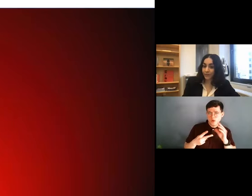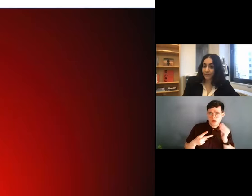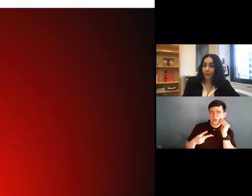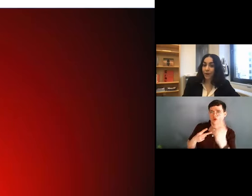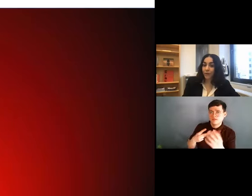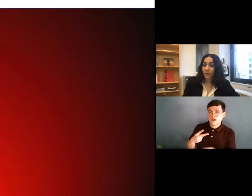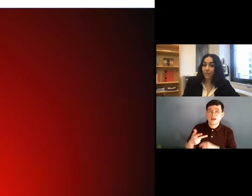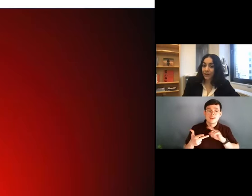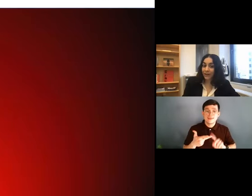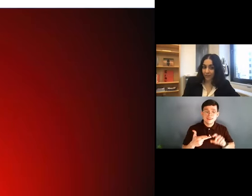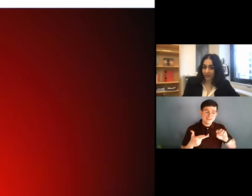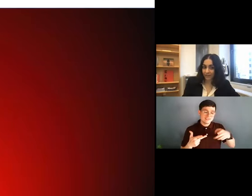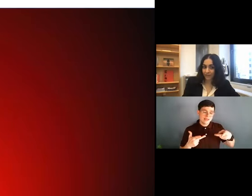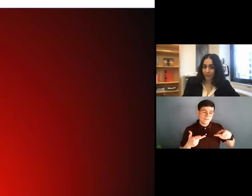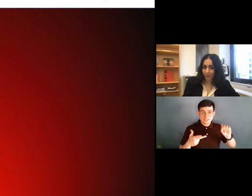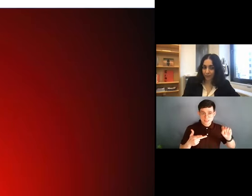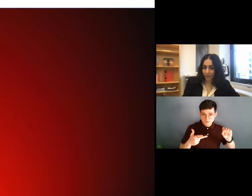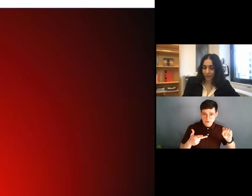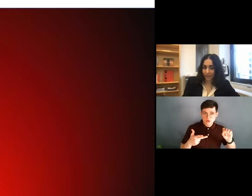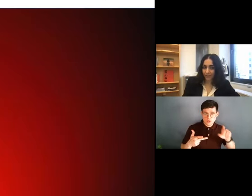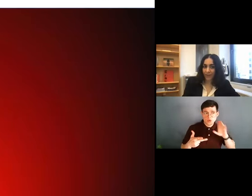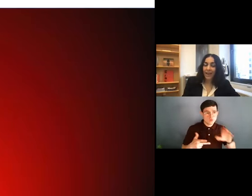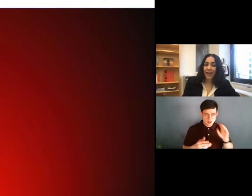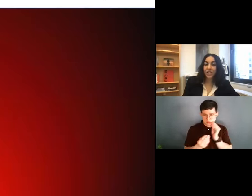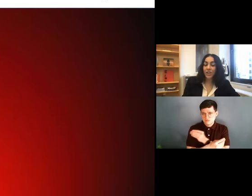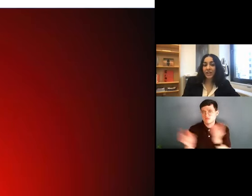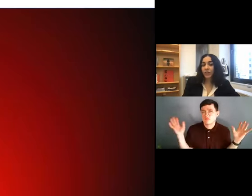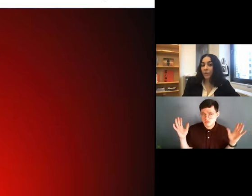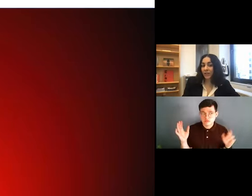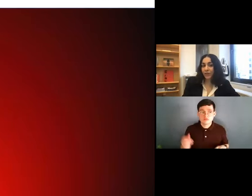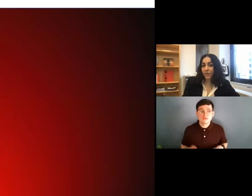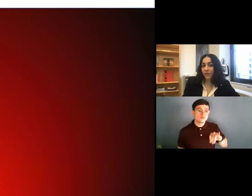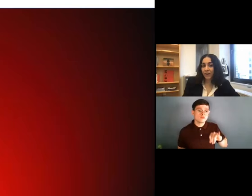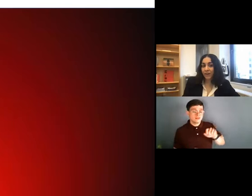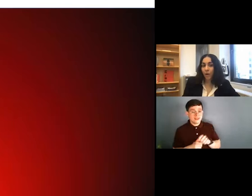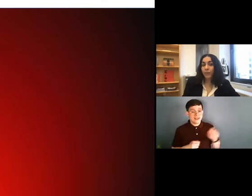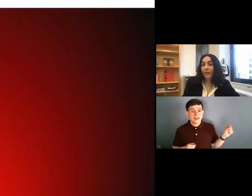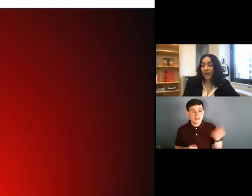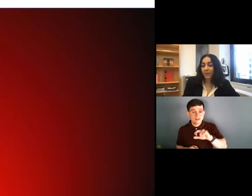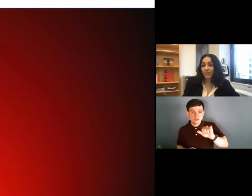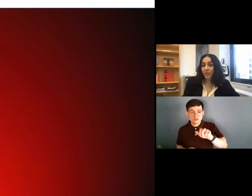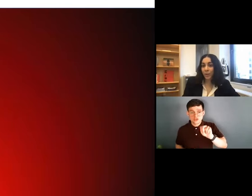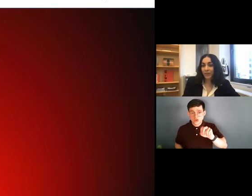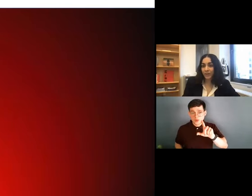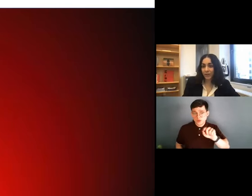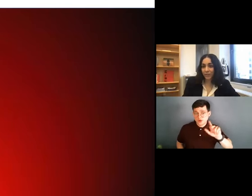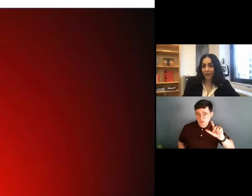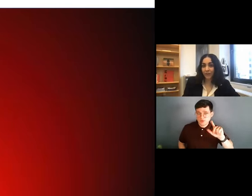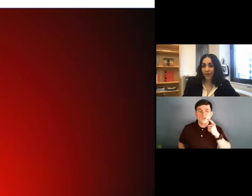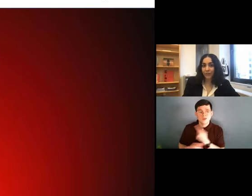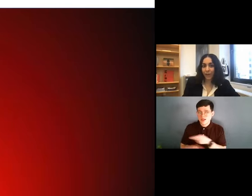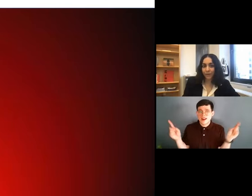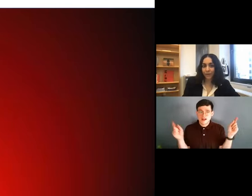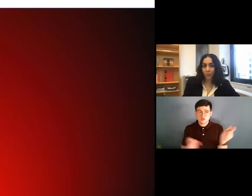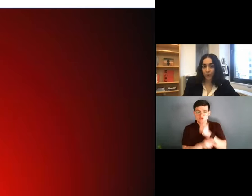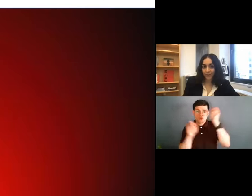September, round three advances will be notified. And in January 2023, we will announce the 2023